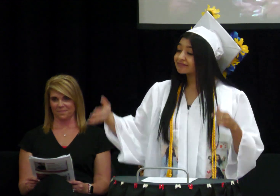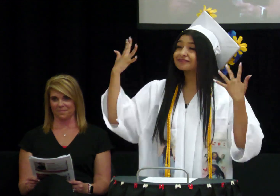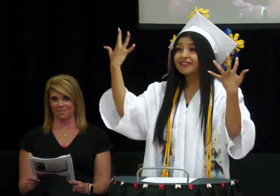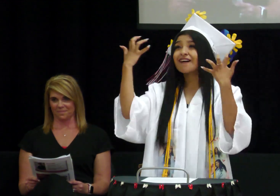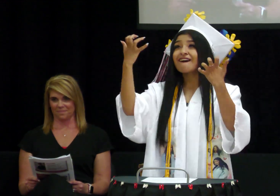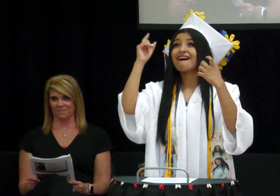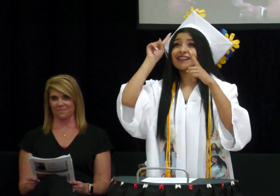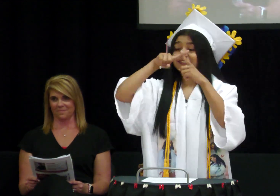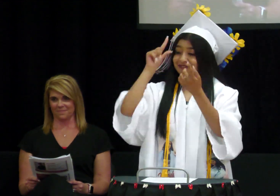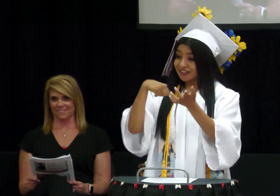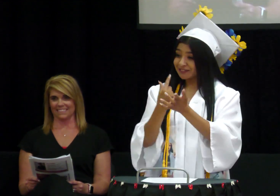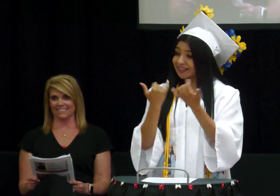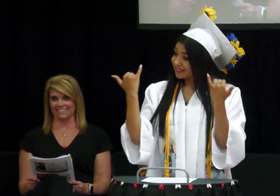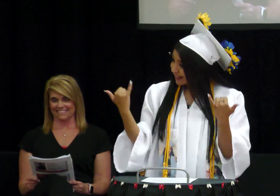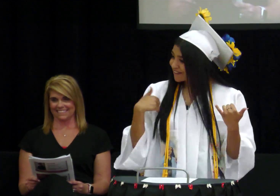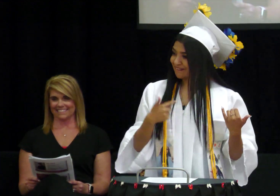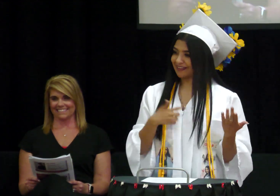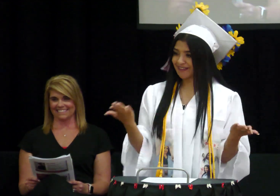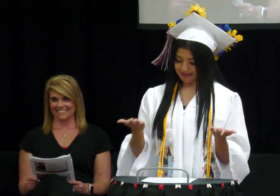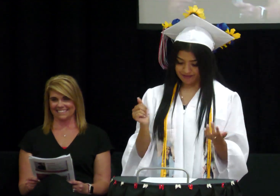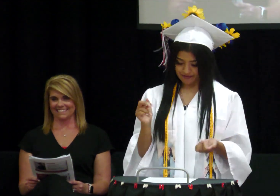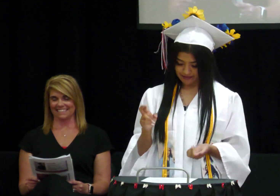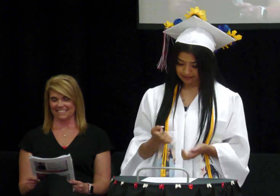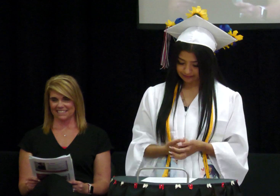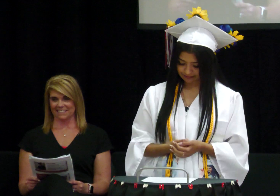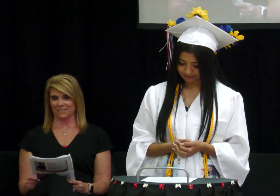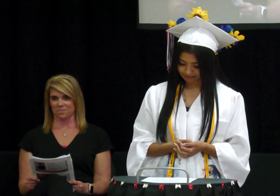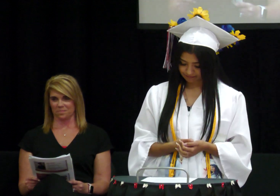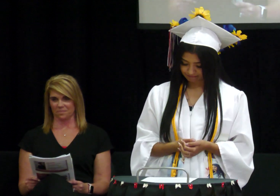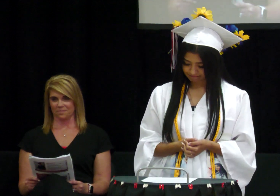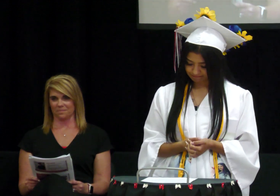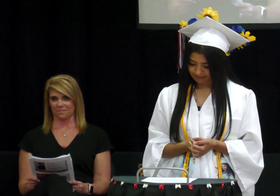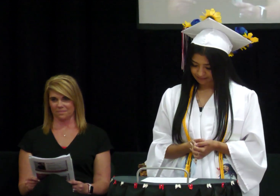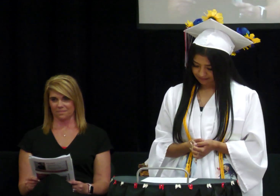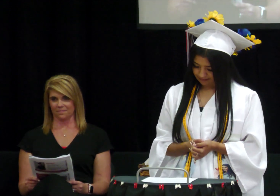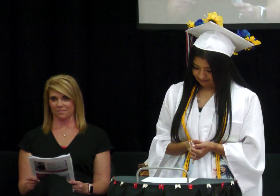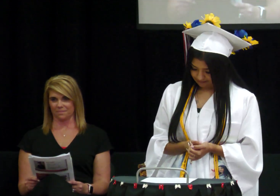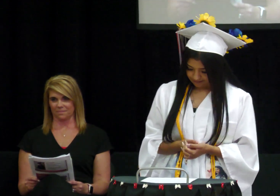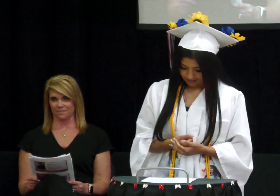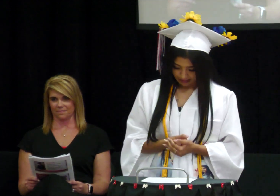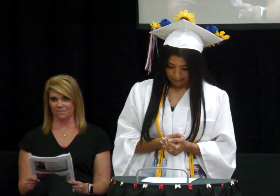It's been a long time, you know, that we've wanted to reach this goal of graduation, and we are here.